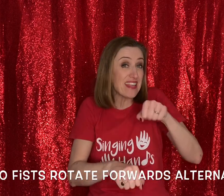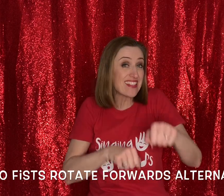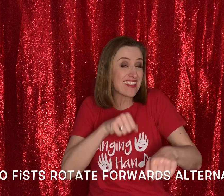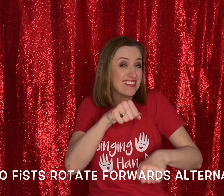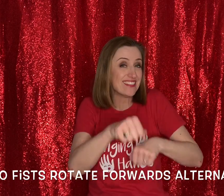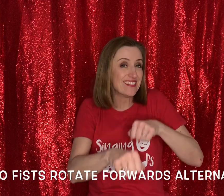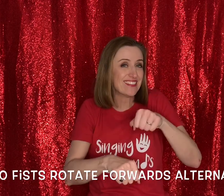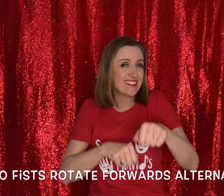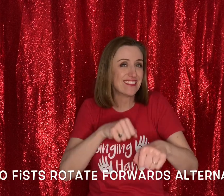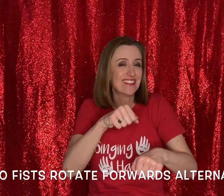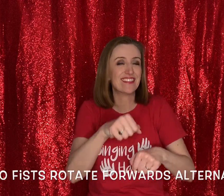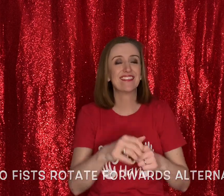Bicycle.